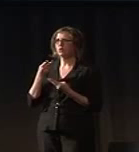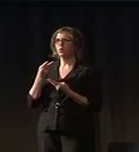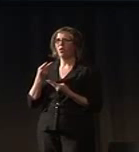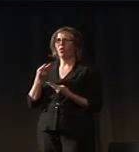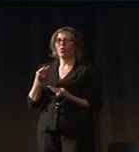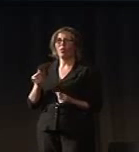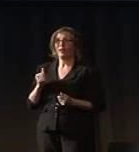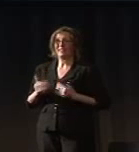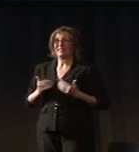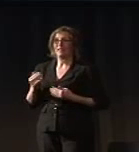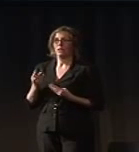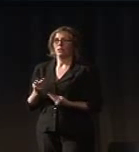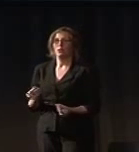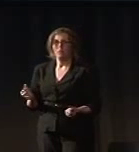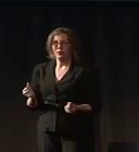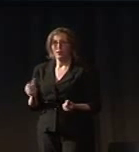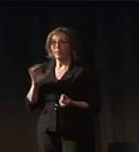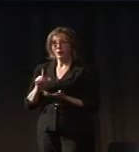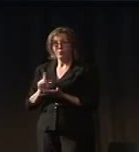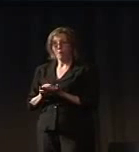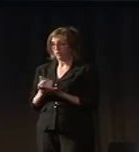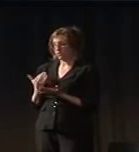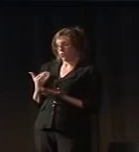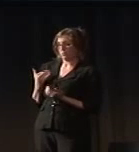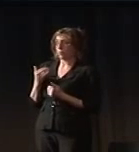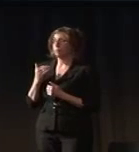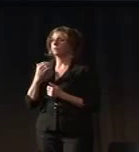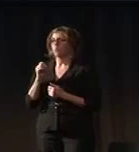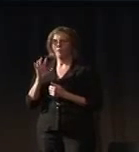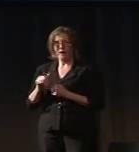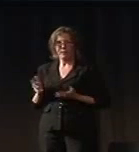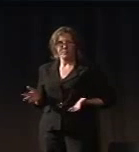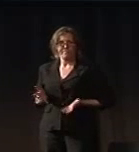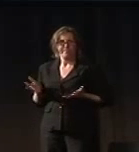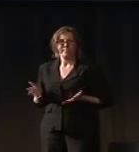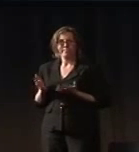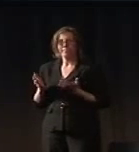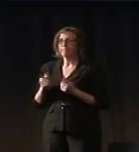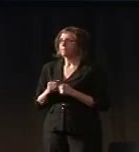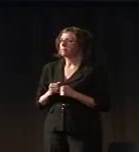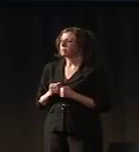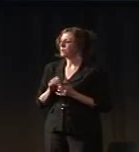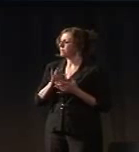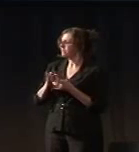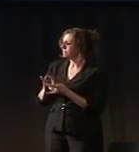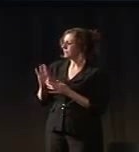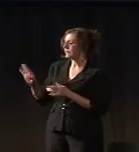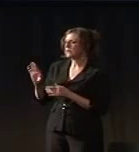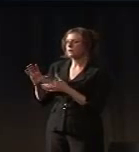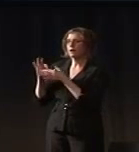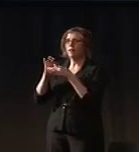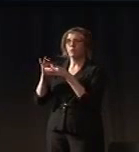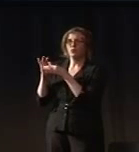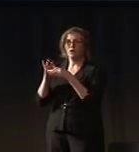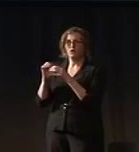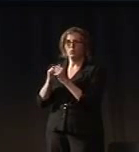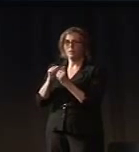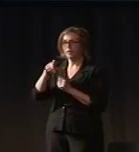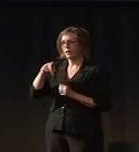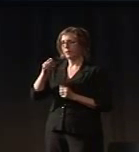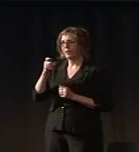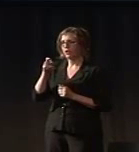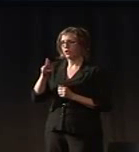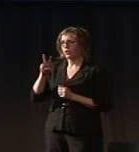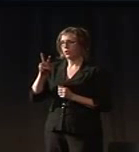in 2010. It's certainly the impulse, the energizing force between his collaboration with Peter Weibel on